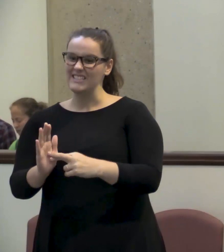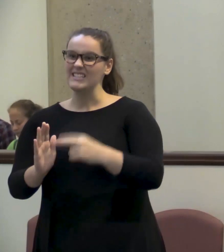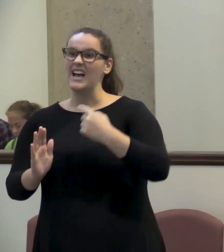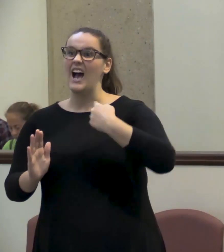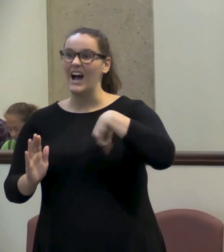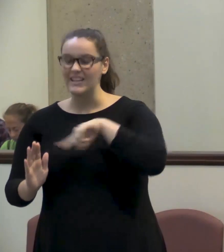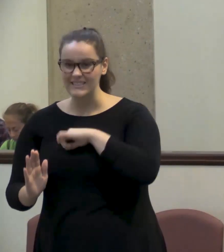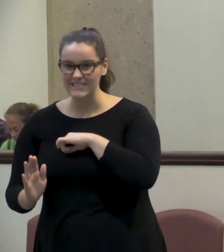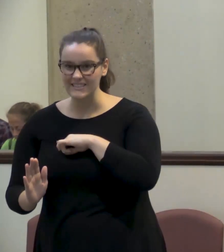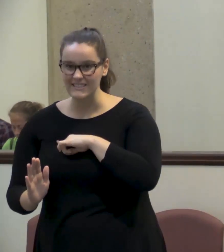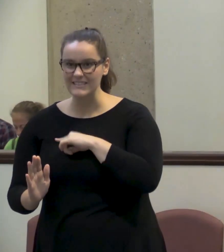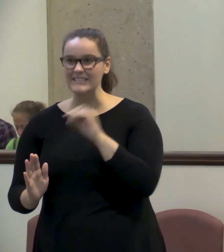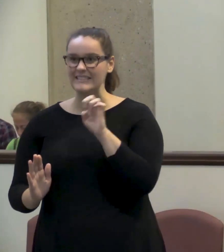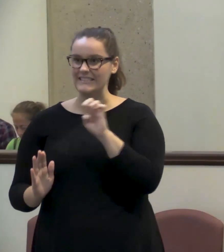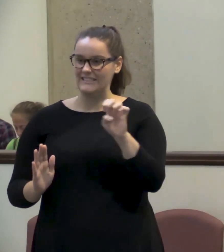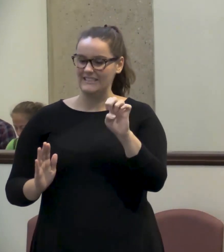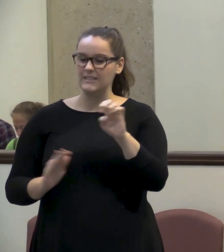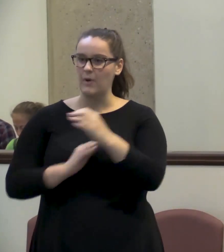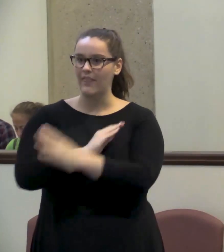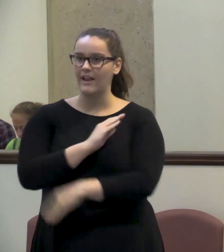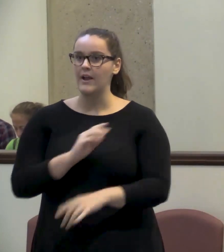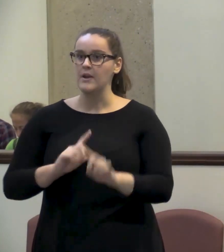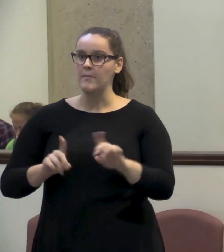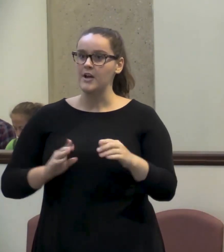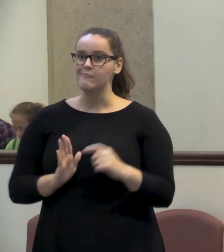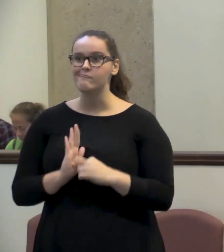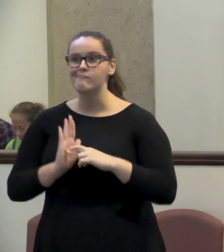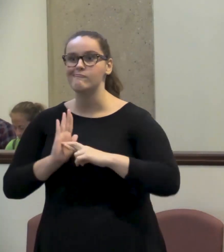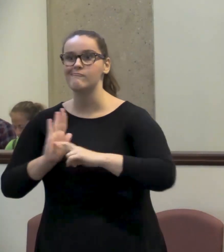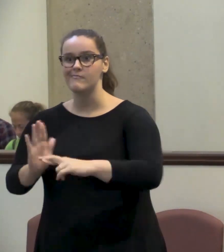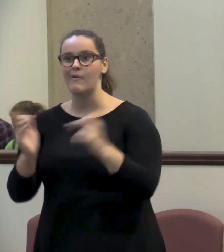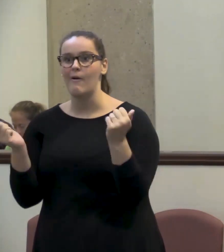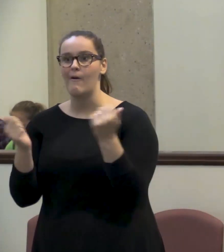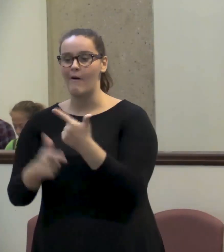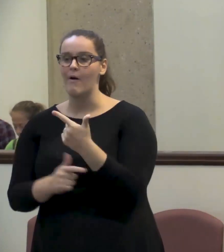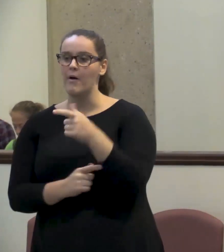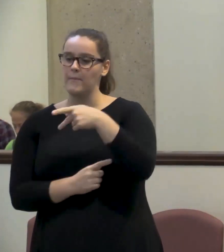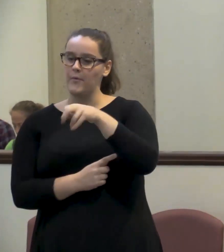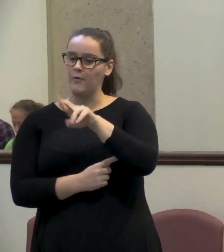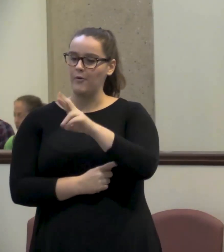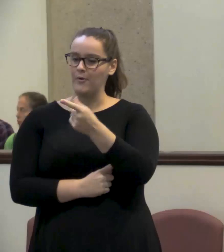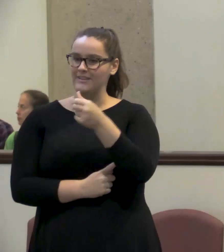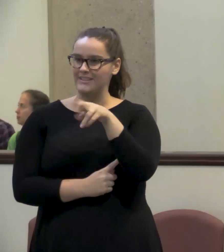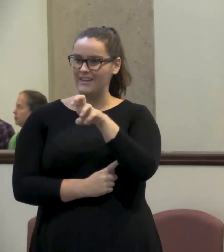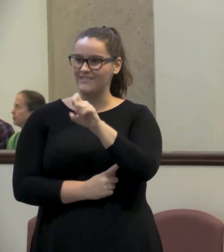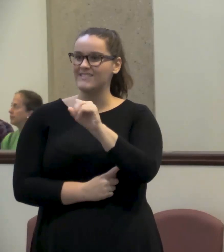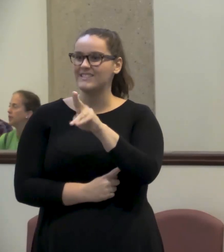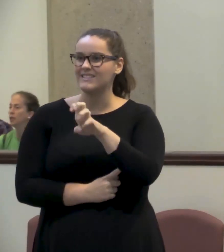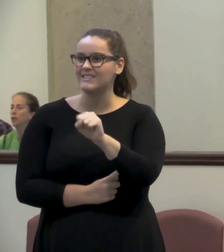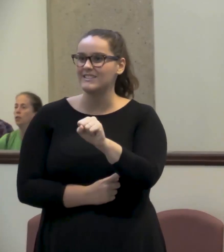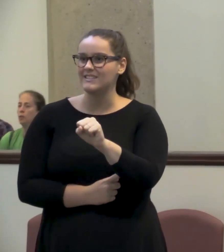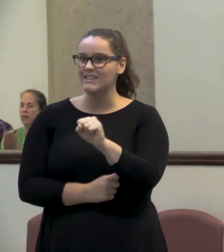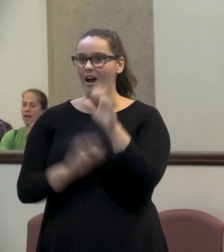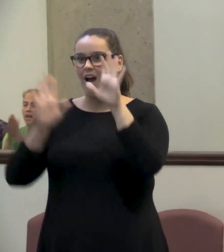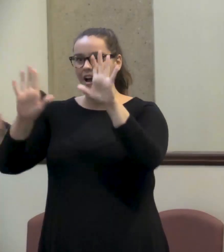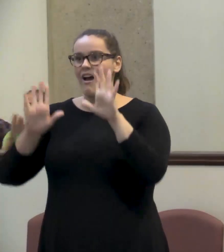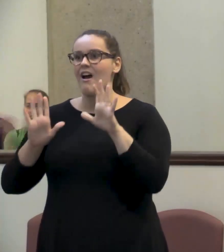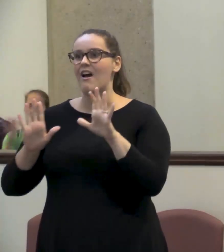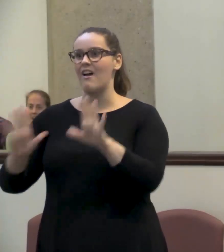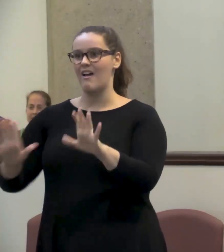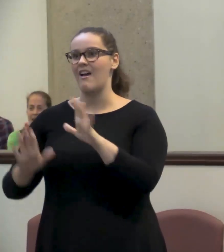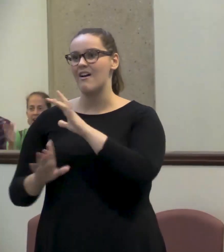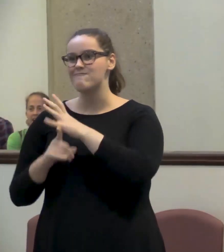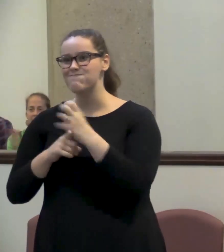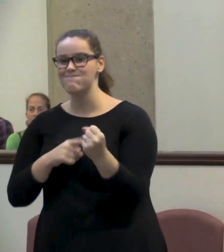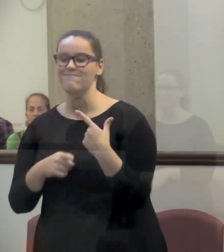county. But frankly, he's really representing progressives all over the country. So let's hear it for our fantastic Raskin.